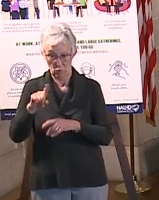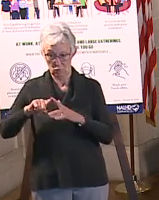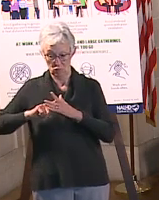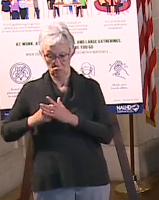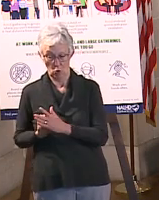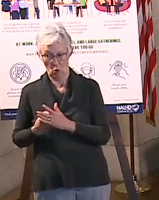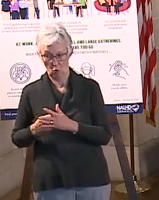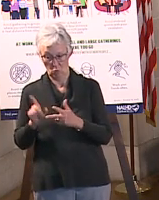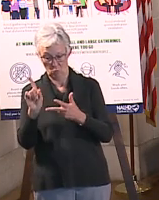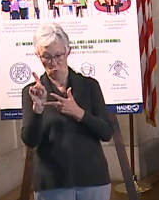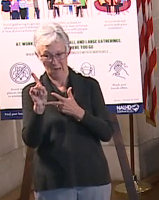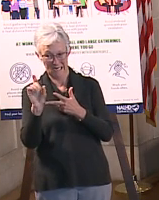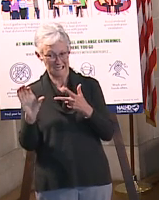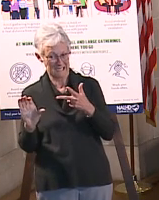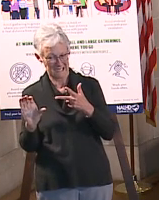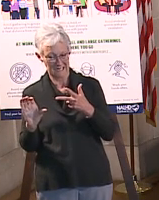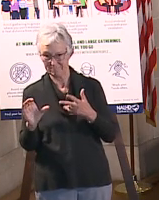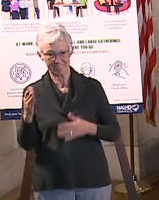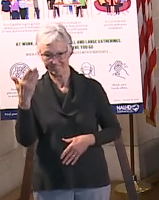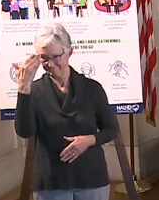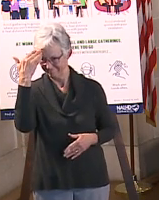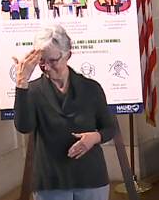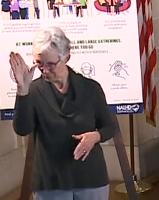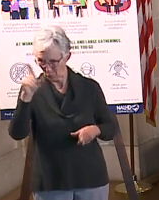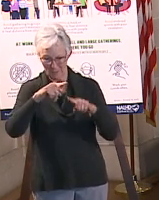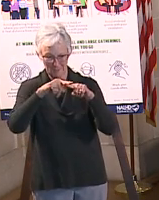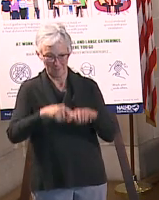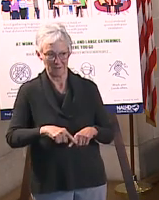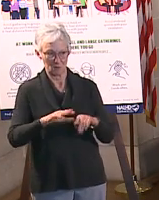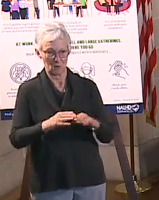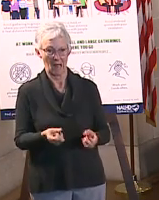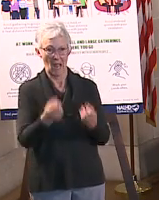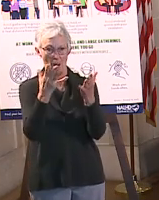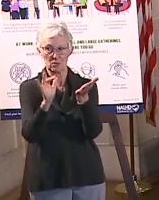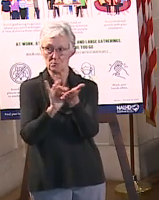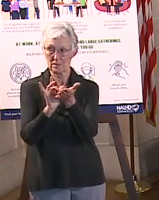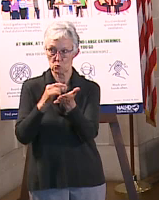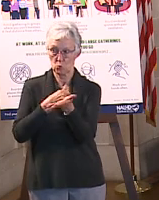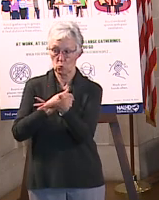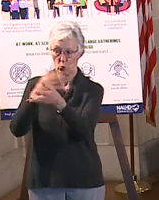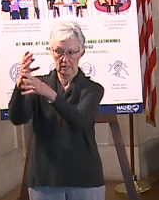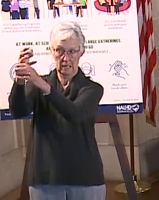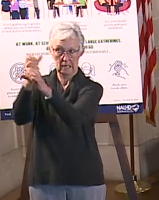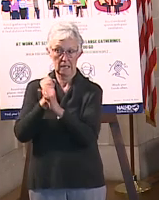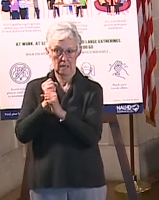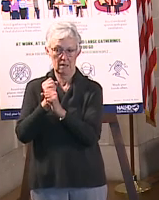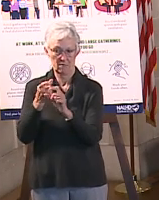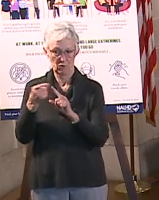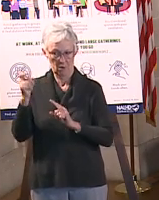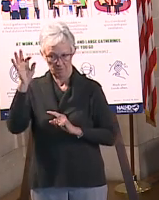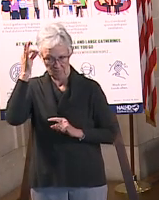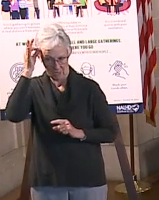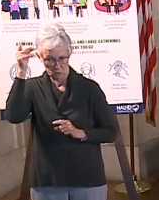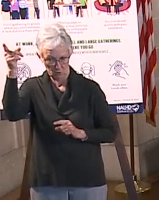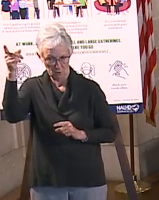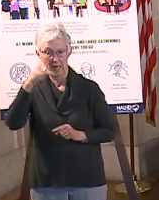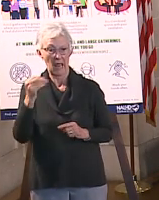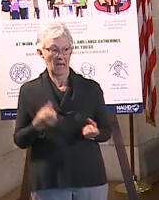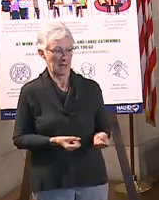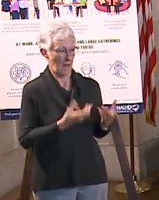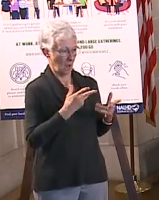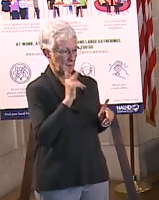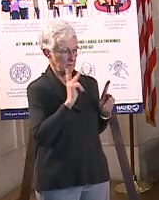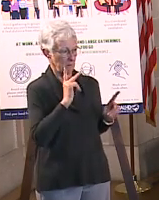it really just gets back to how many doses of vaccine do we get, and then how many people are willing to take those